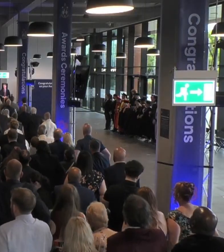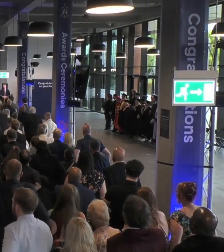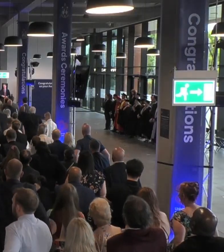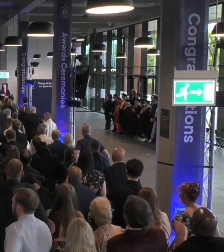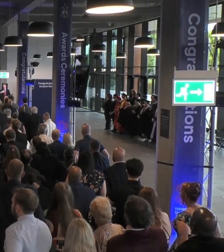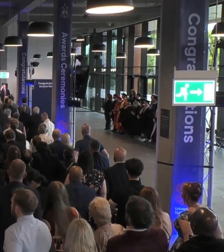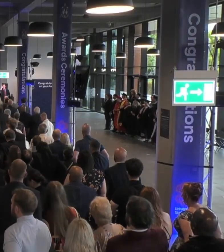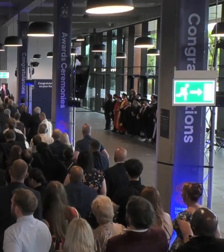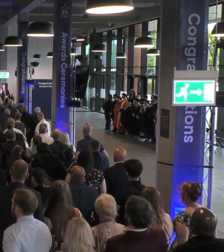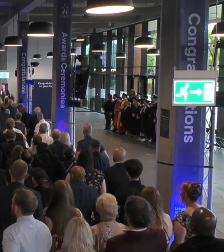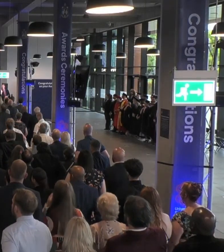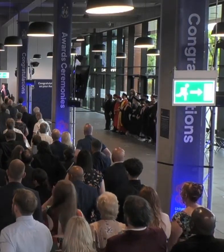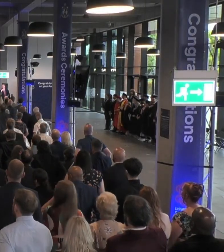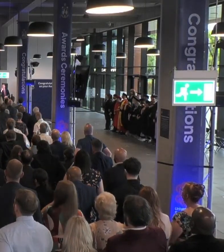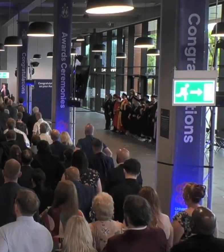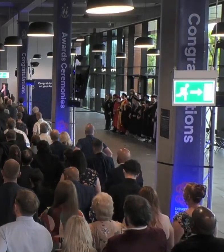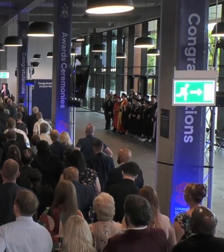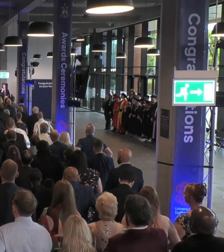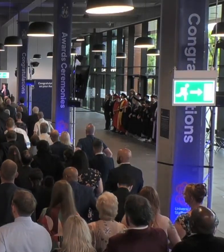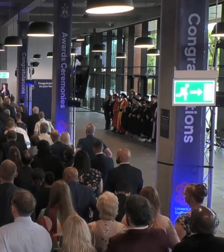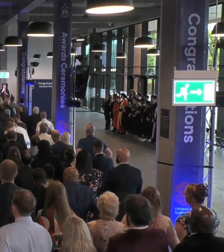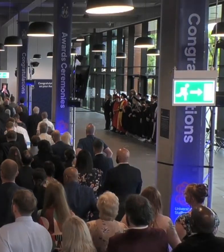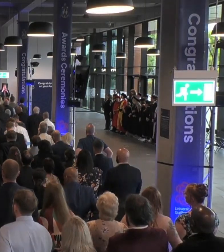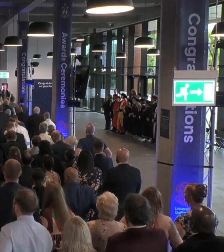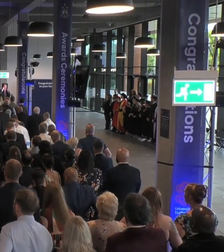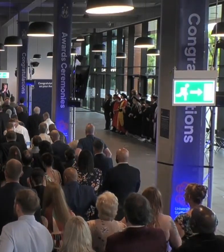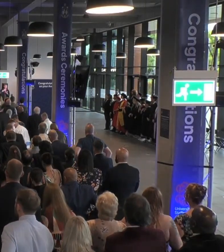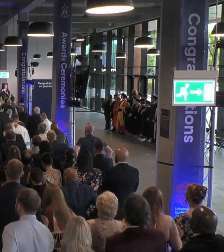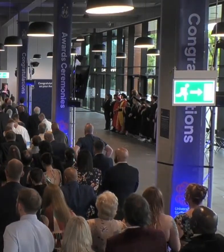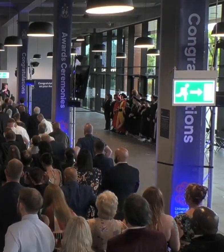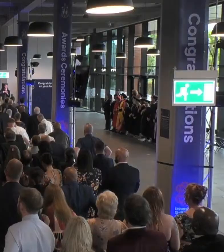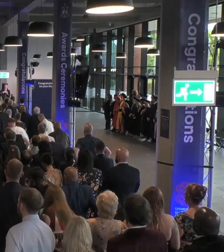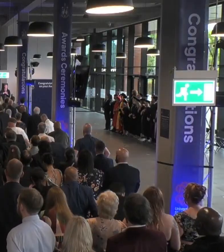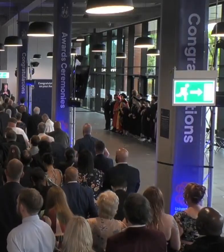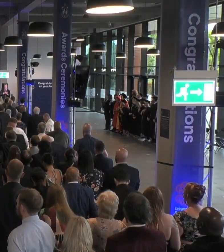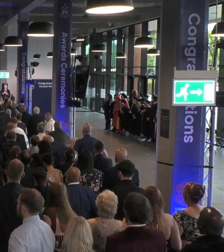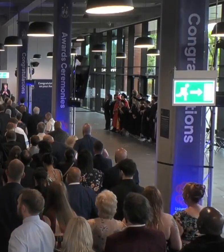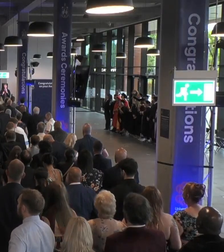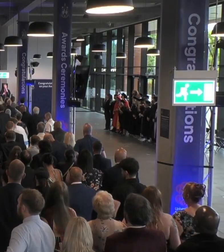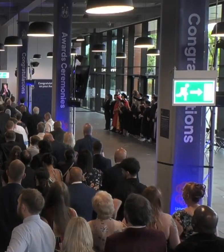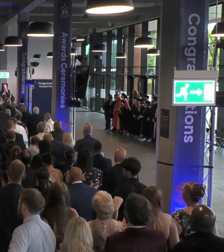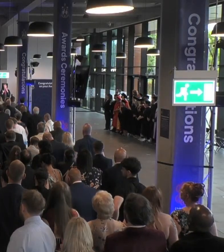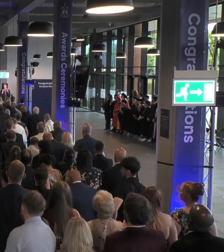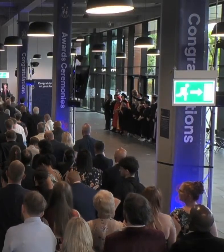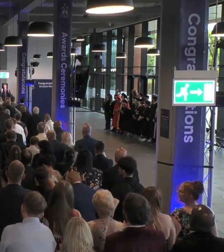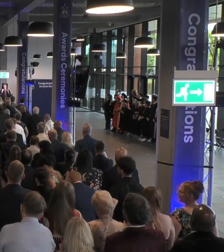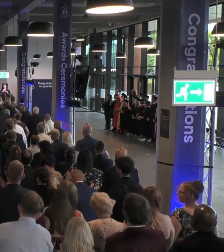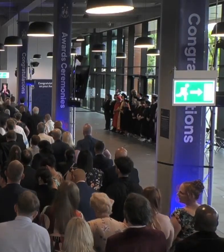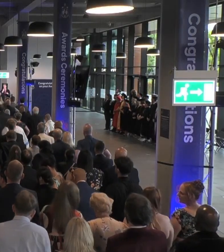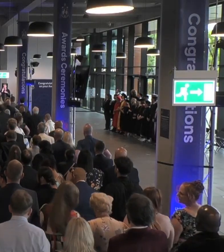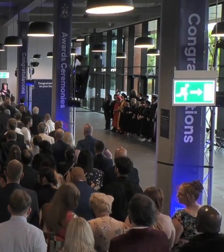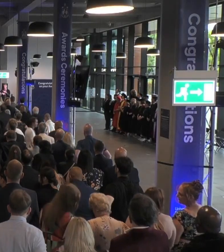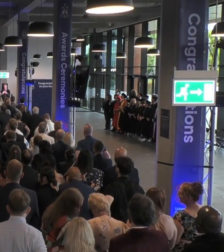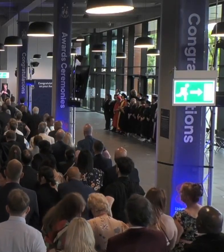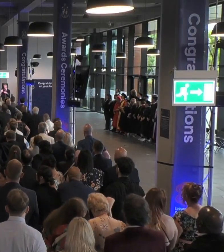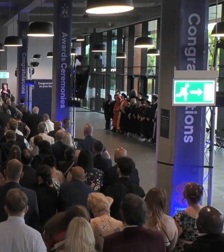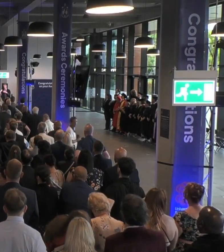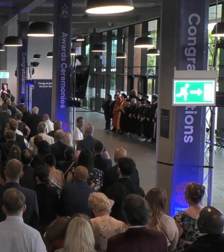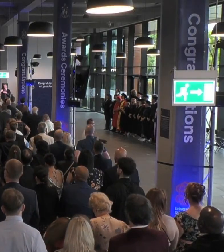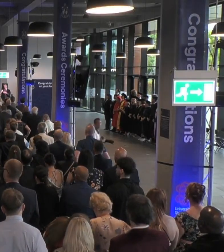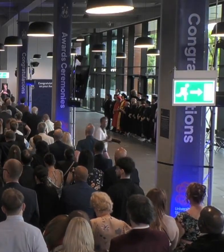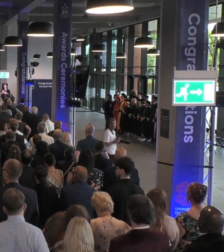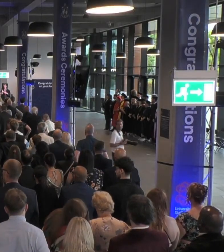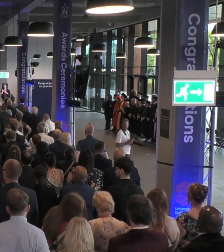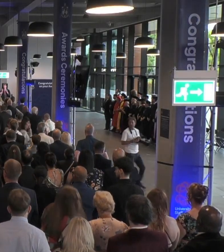want you to raise the roof with a big cheer and applause. This is the third ceremony today. Let's be louder and bolder than the previous two, please. On my countdown, cheer